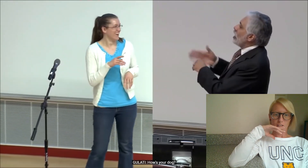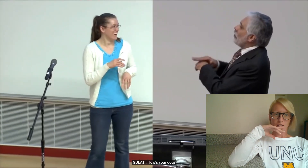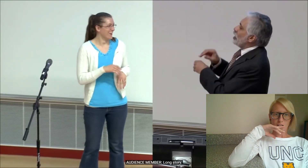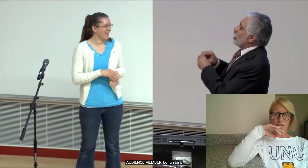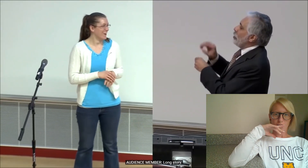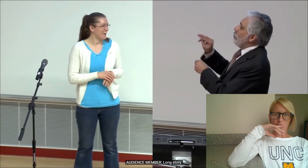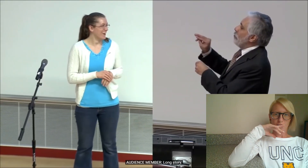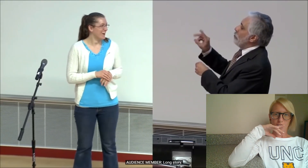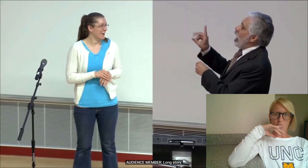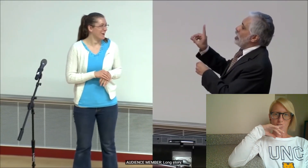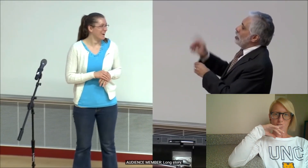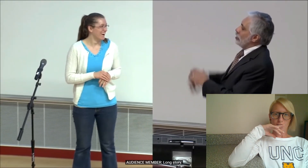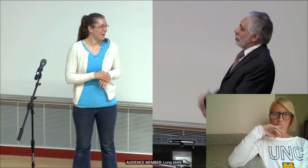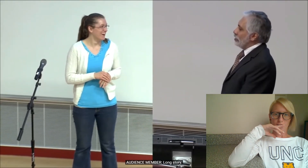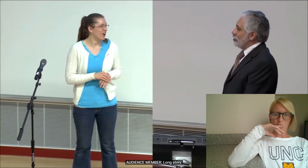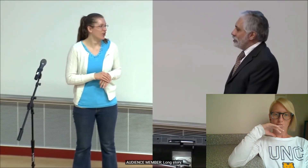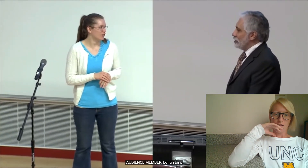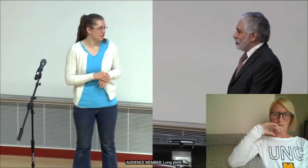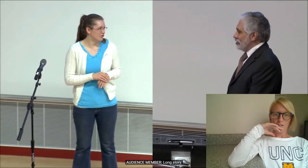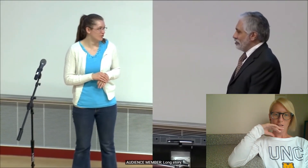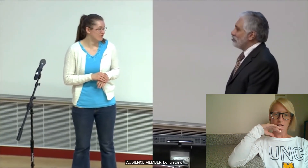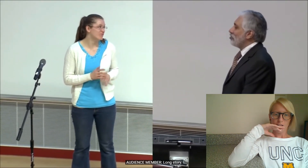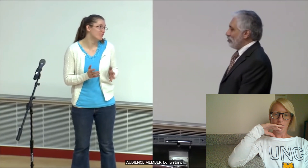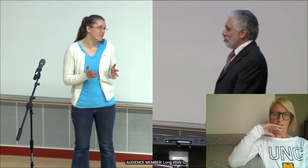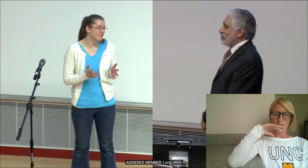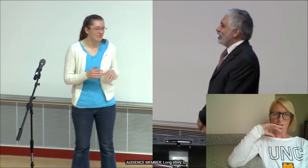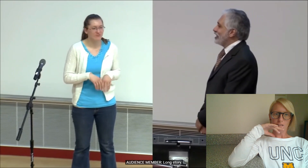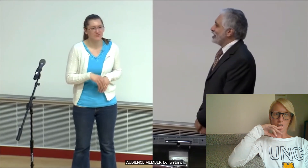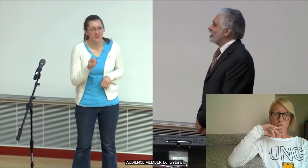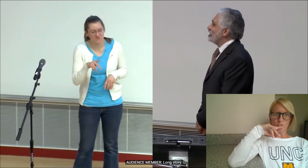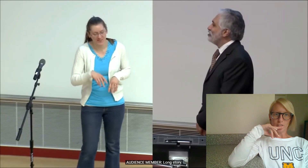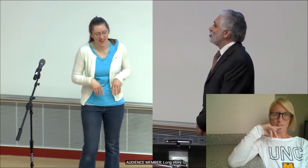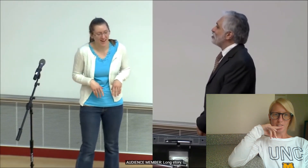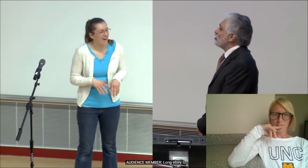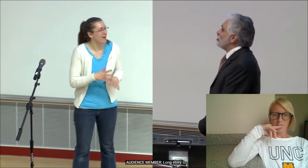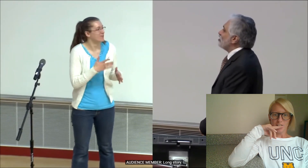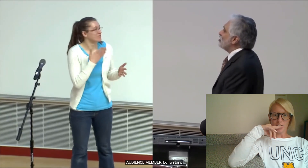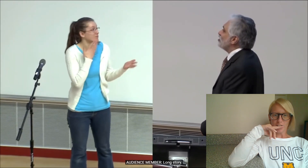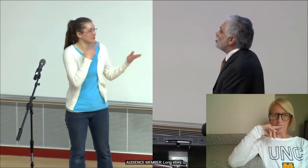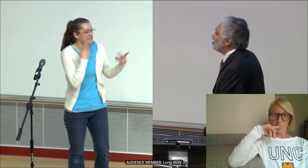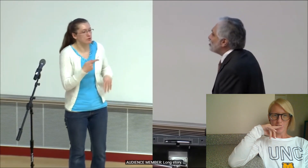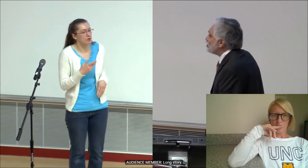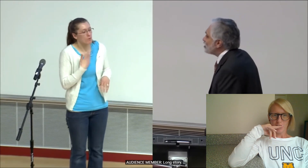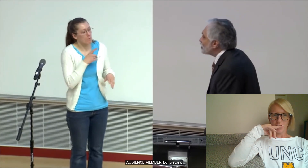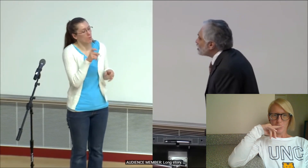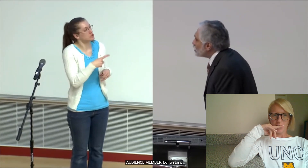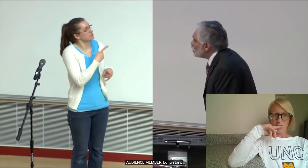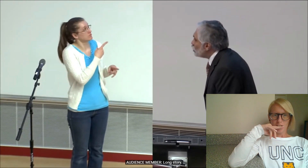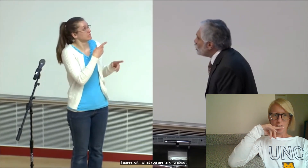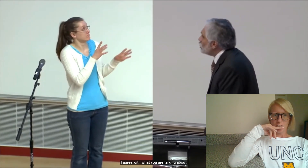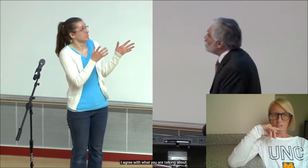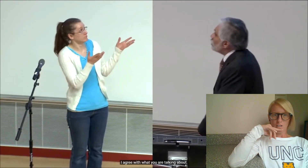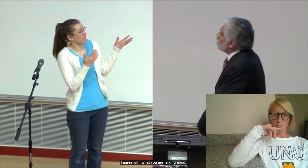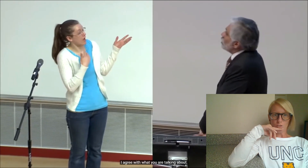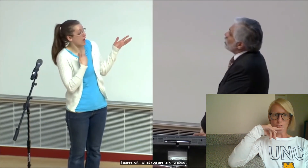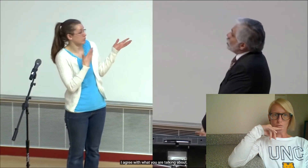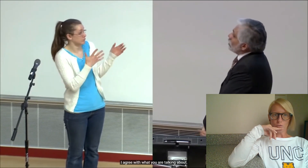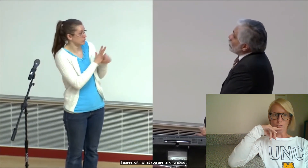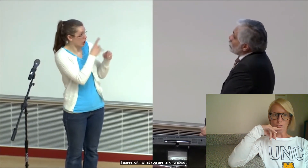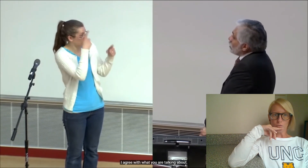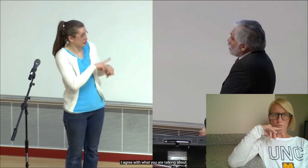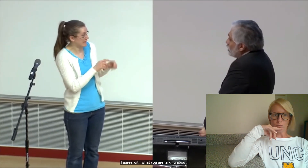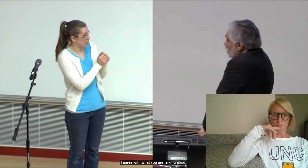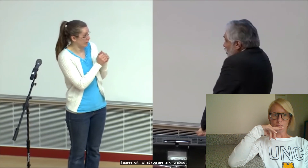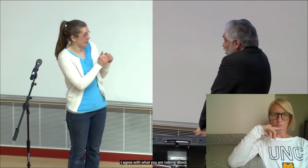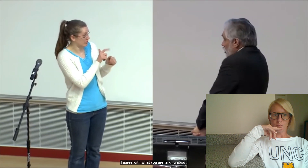Hi, there's a little exchange going on about a dog. How's your dog? Long story. Okay, Over here. I have a question